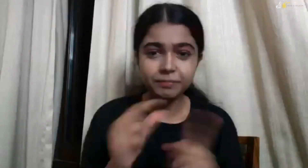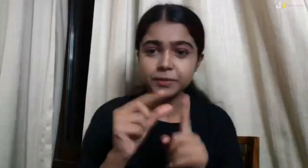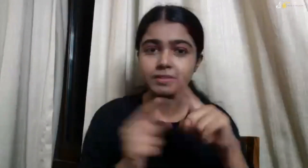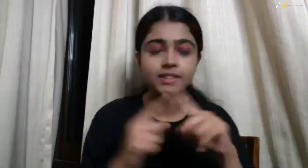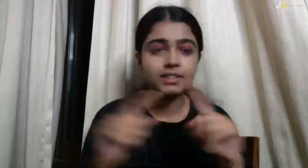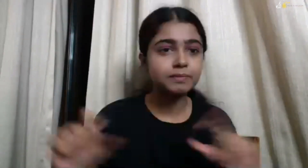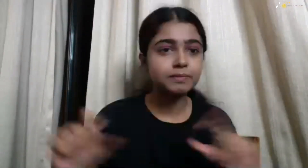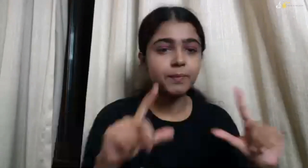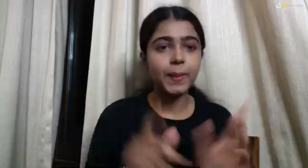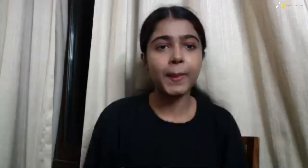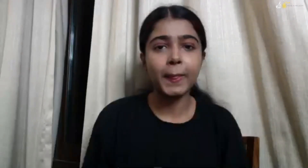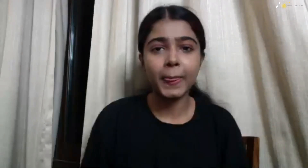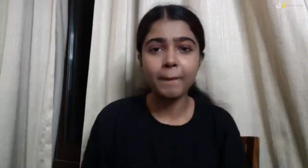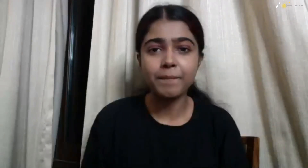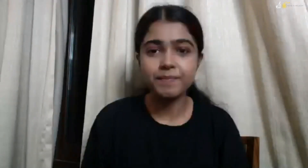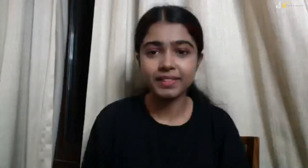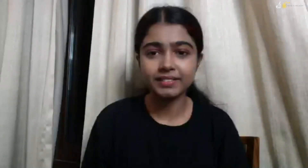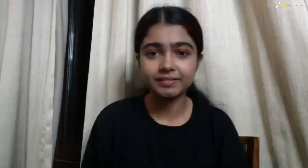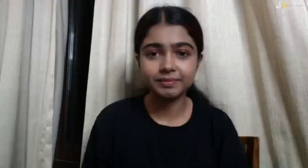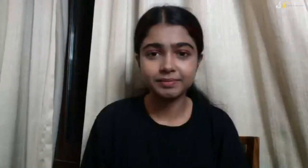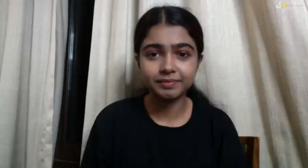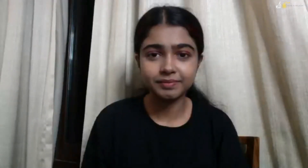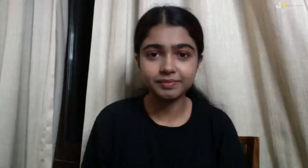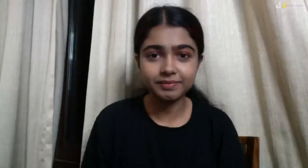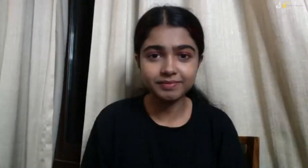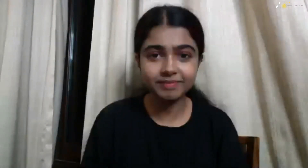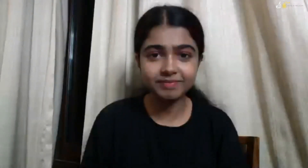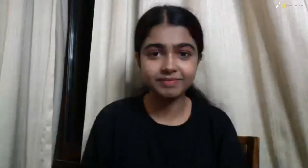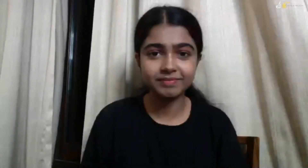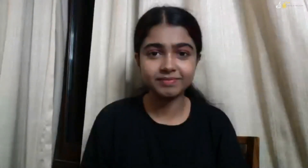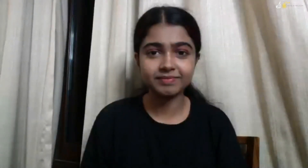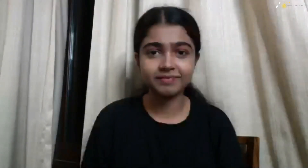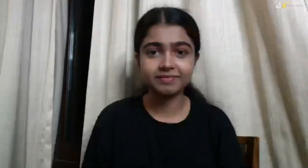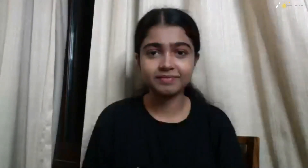Hello, hello. Can we have a PPT, please?